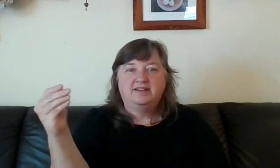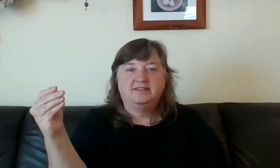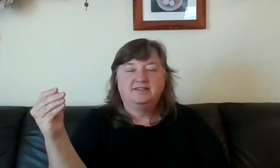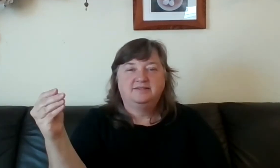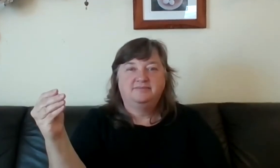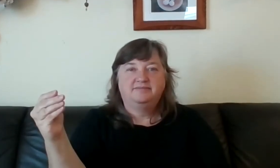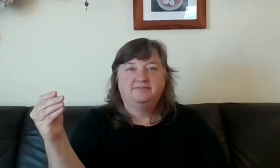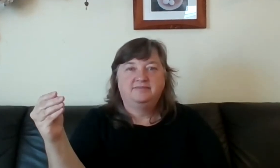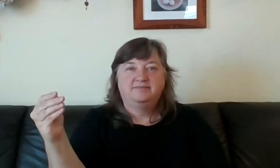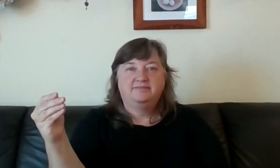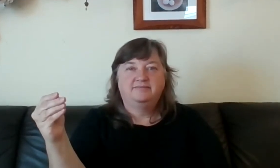And